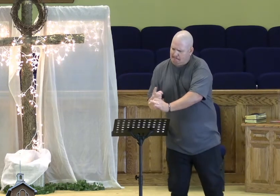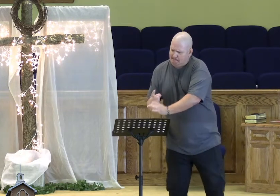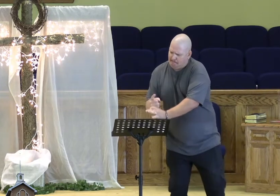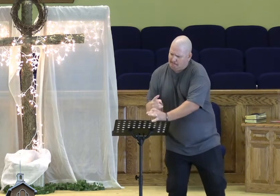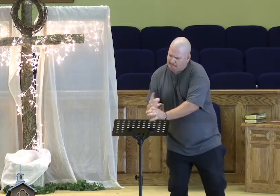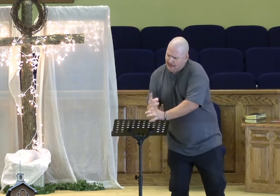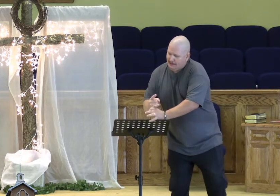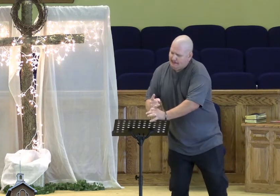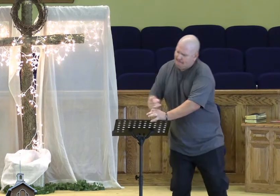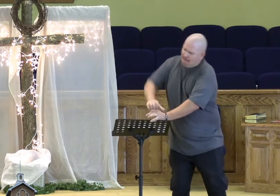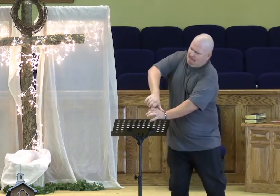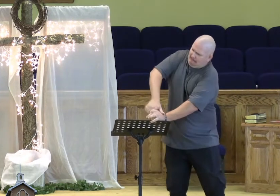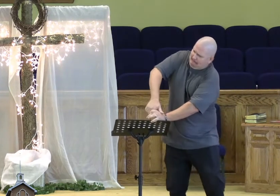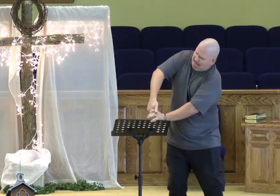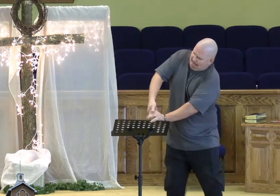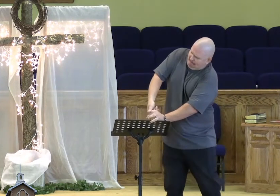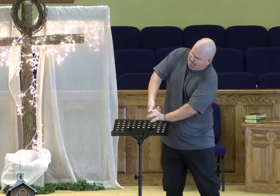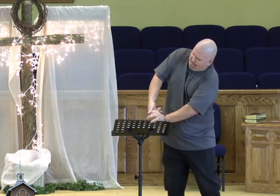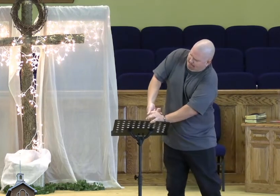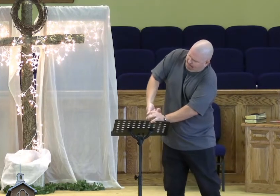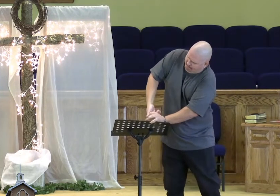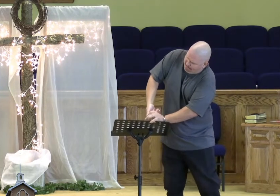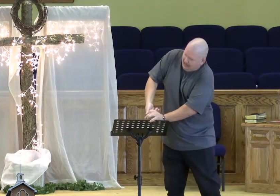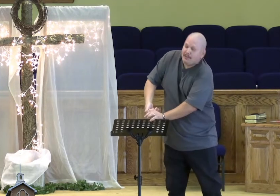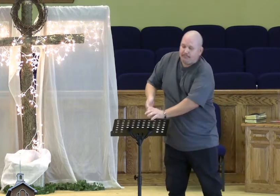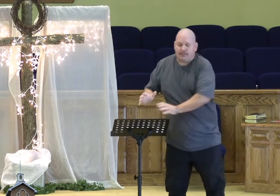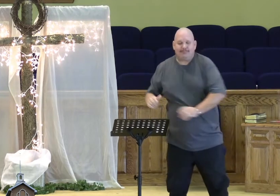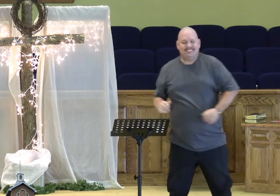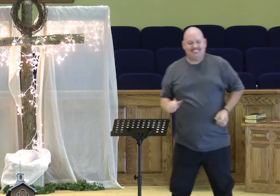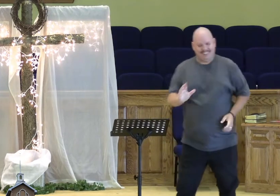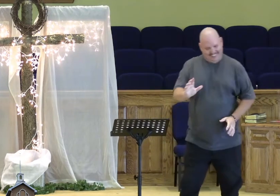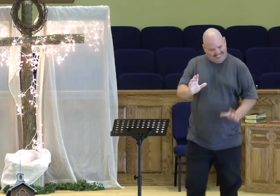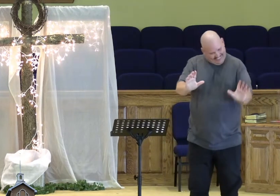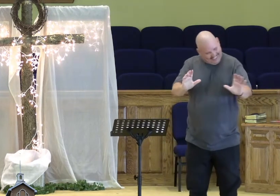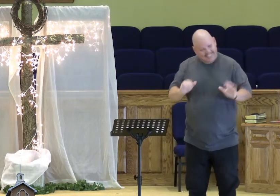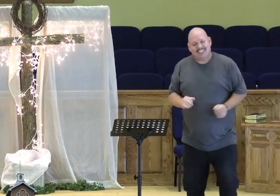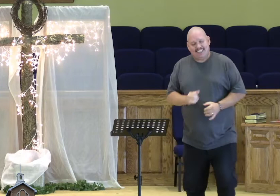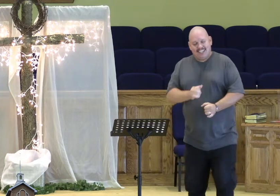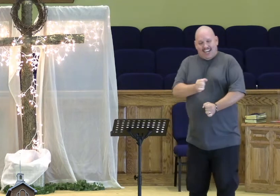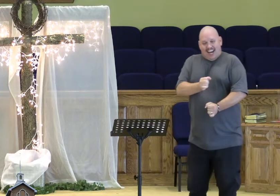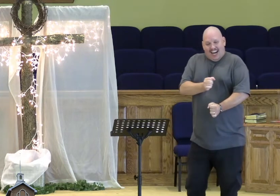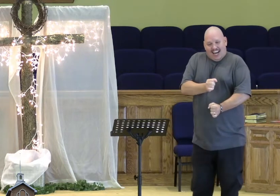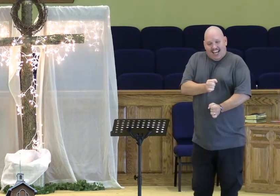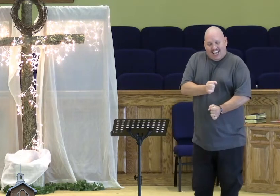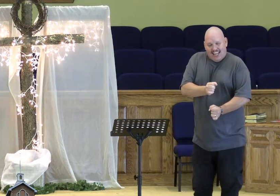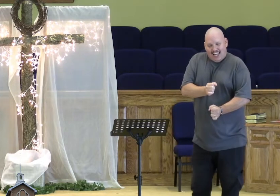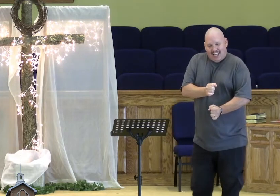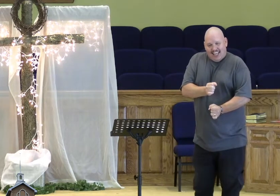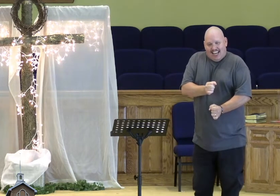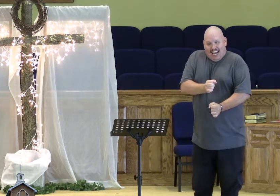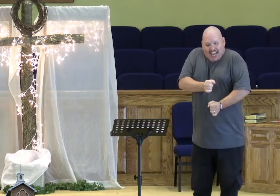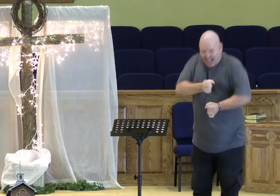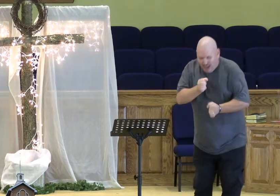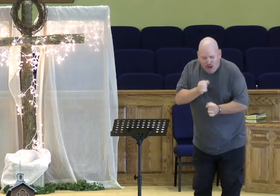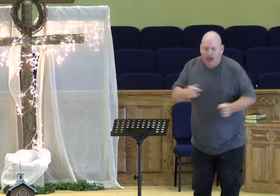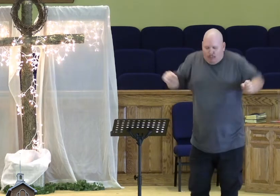She breaks the meter, turning the volume all the way as loud as it can possibly go. Tries to fake smile.